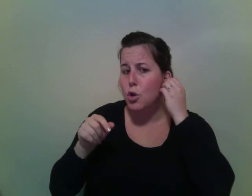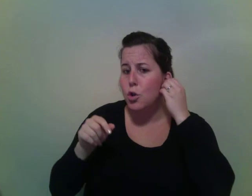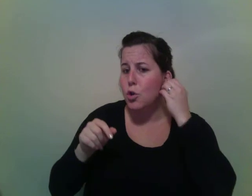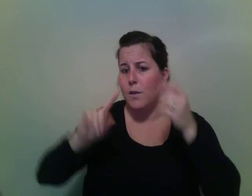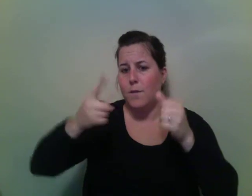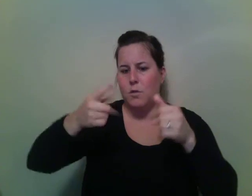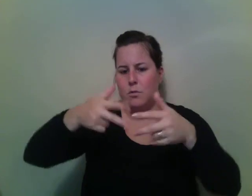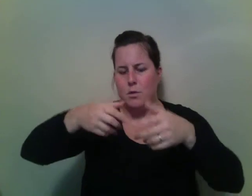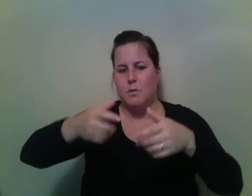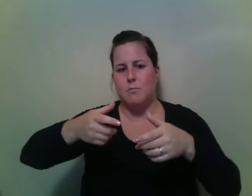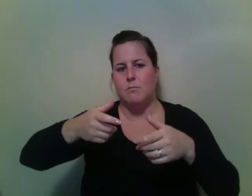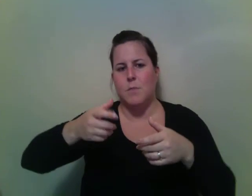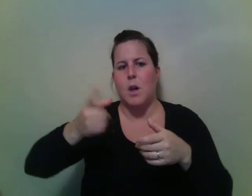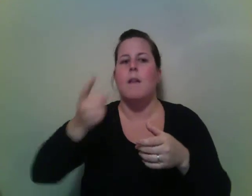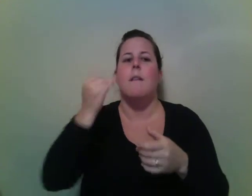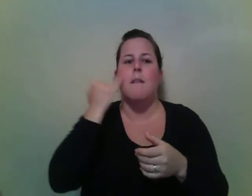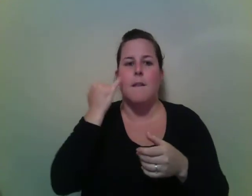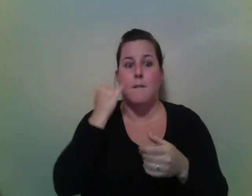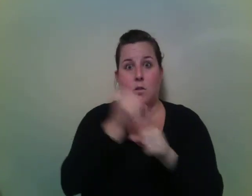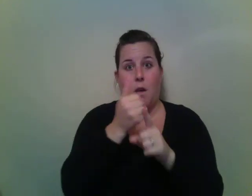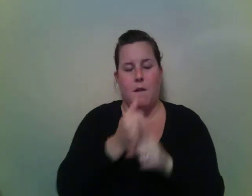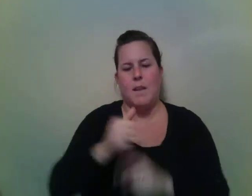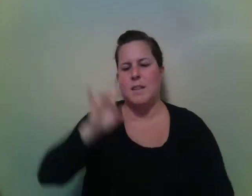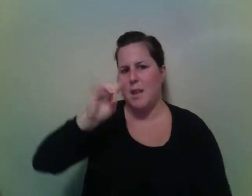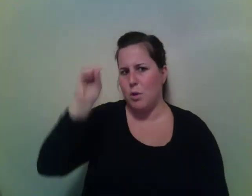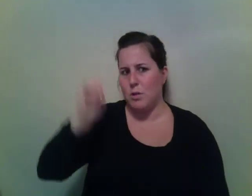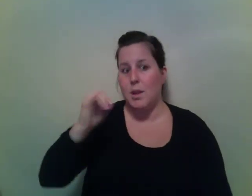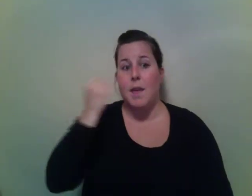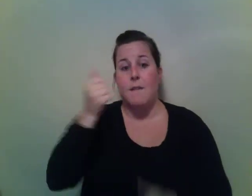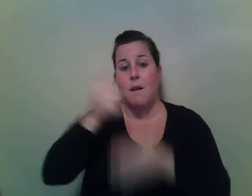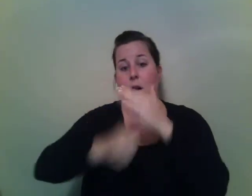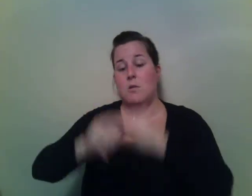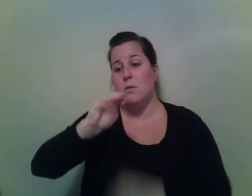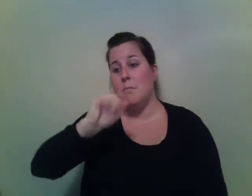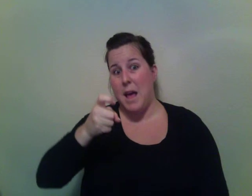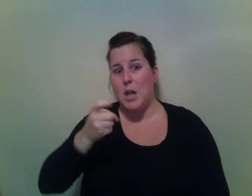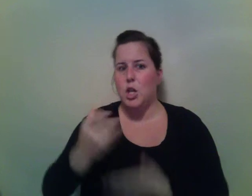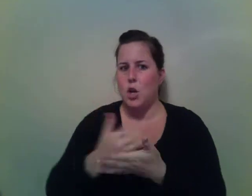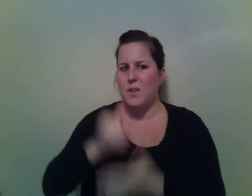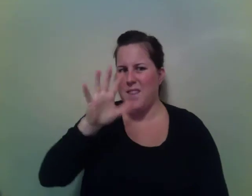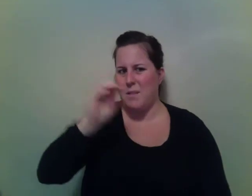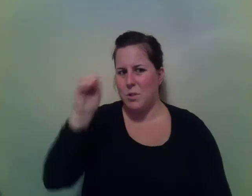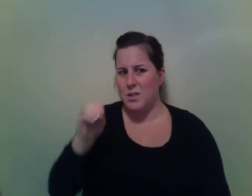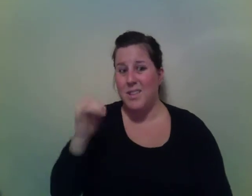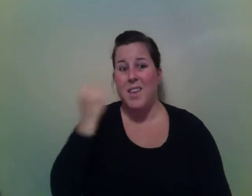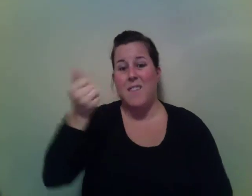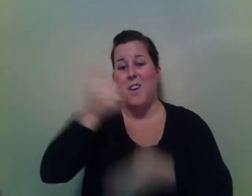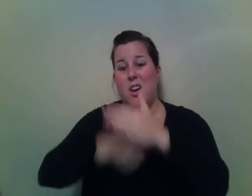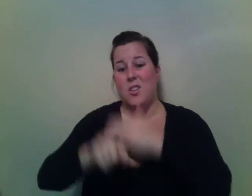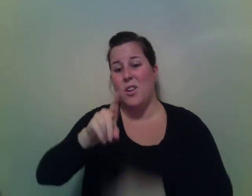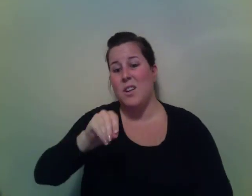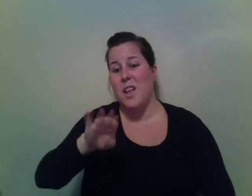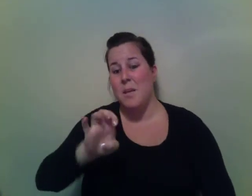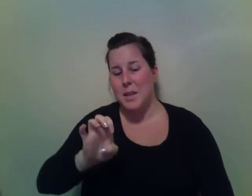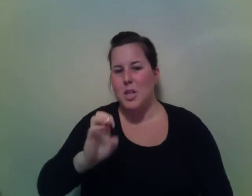puts them under Max, it goes down to 5. If she puts them under Debbie, she loses another one, so it goes down to 4% uni-level